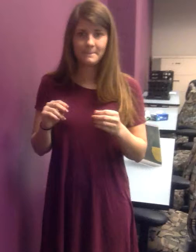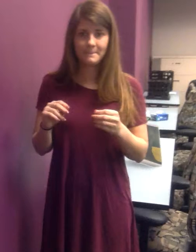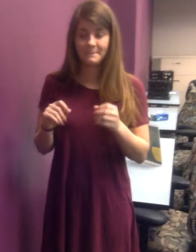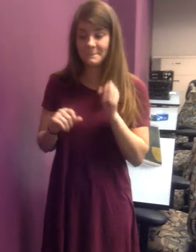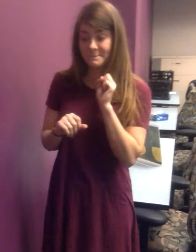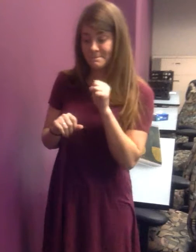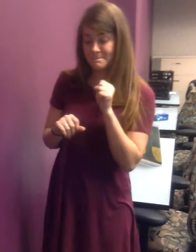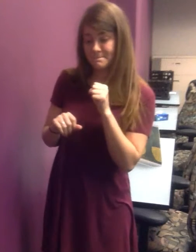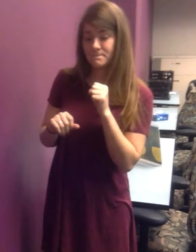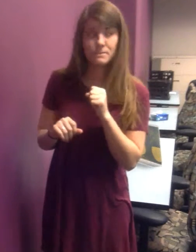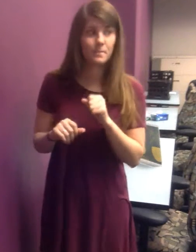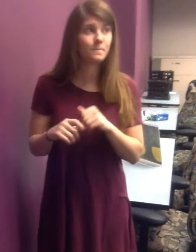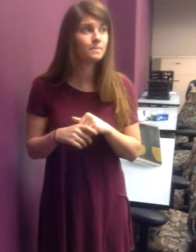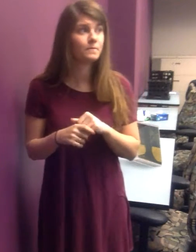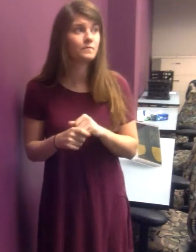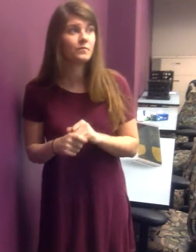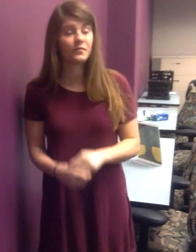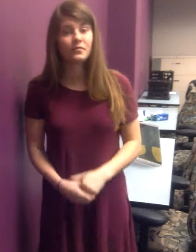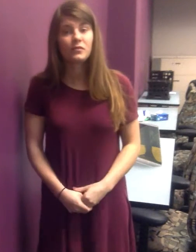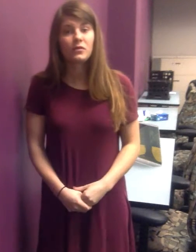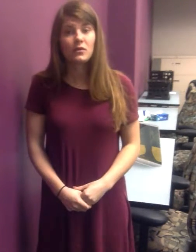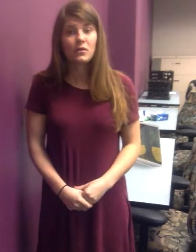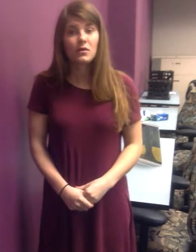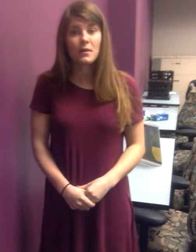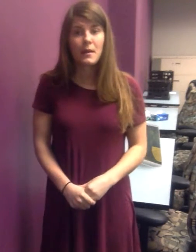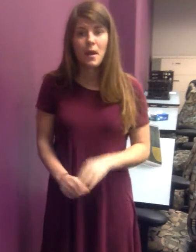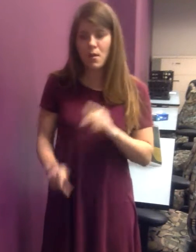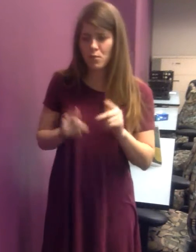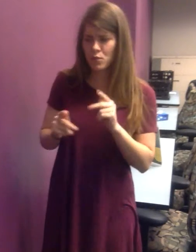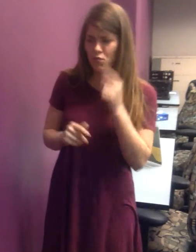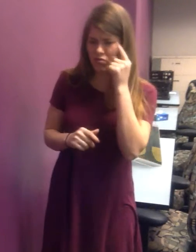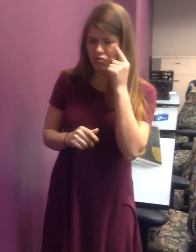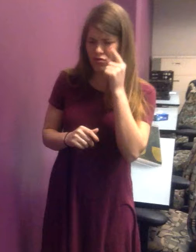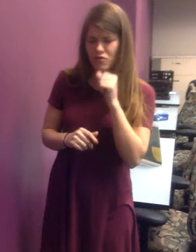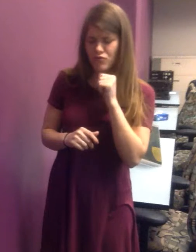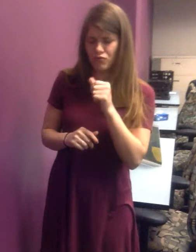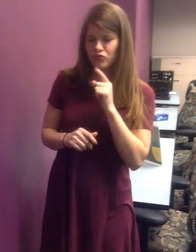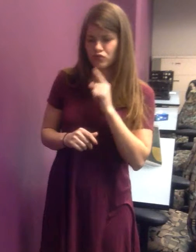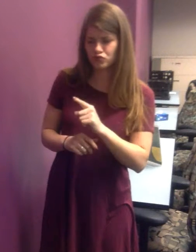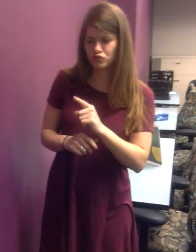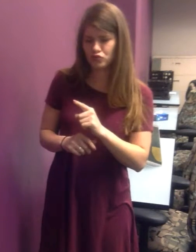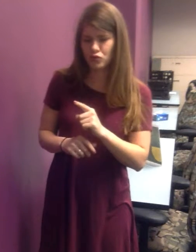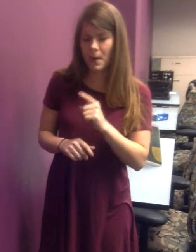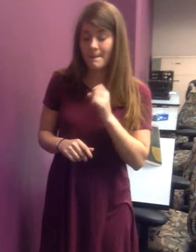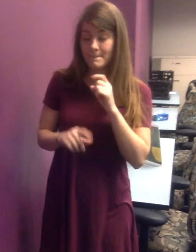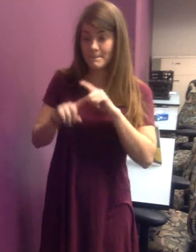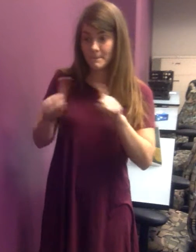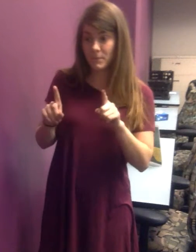urban bicoastal elite, but I think we've won the debate with the American people in the heartland, the people who get their hands dirty, people